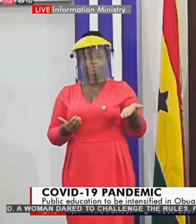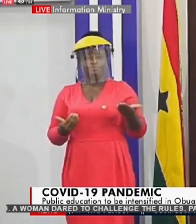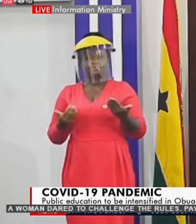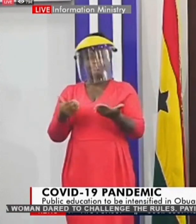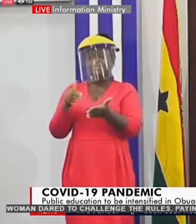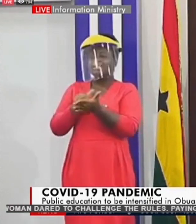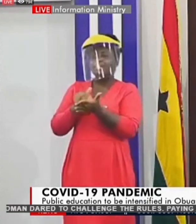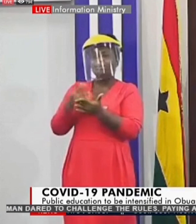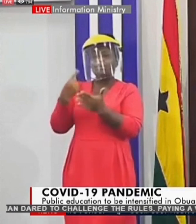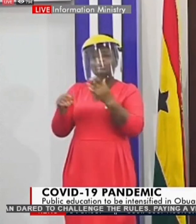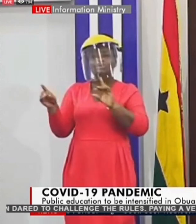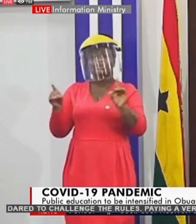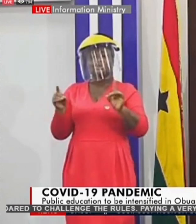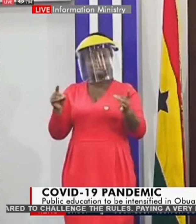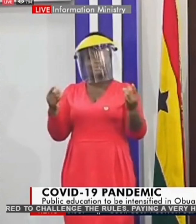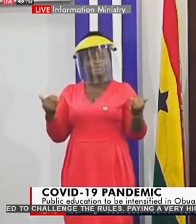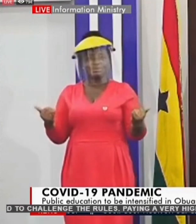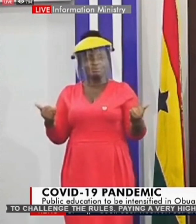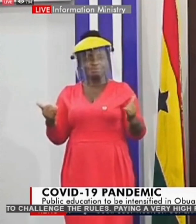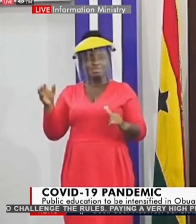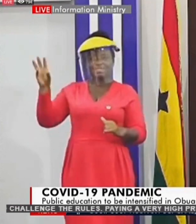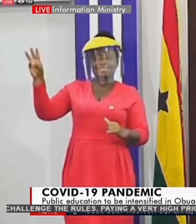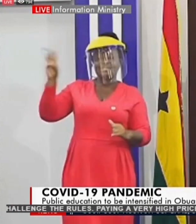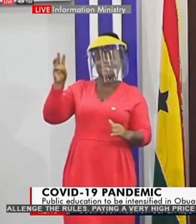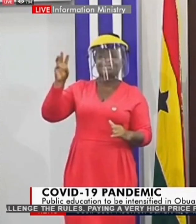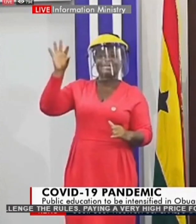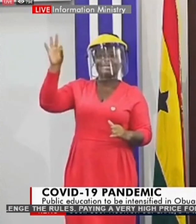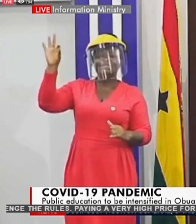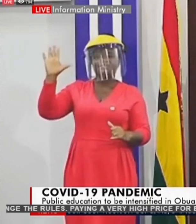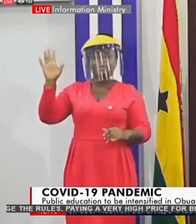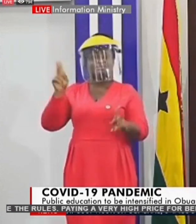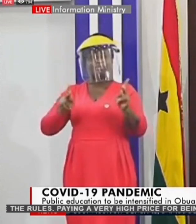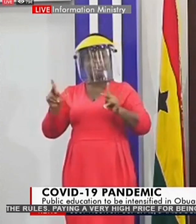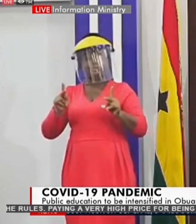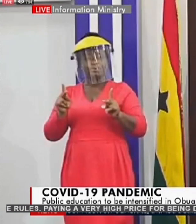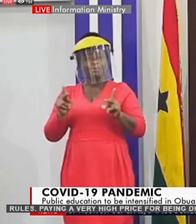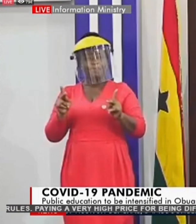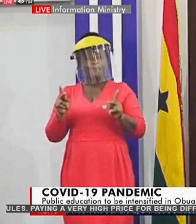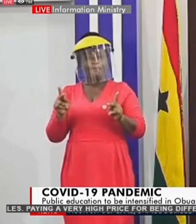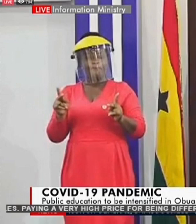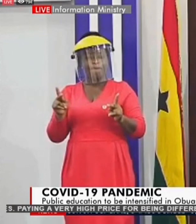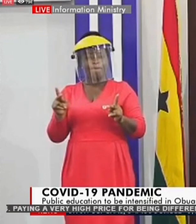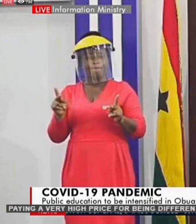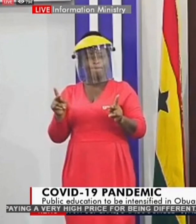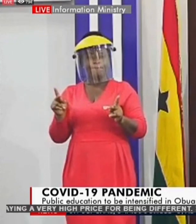And what we are doing is that if you look at these 695 persons, they were scattered across